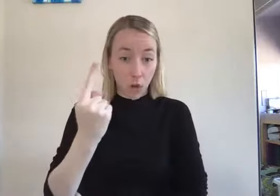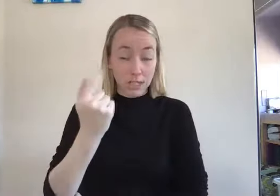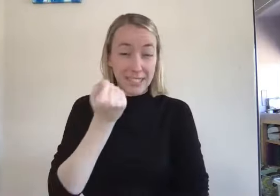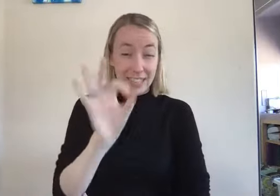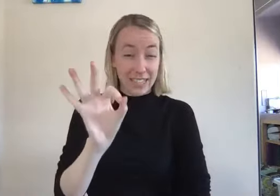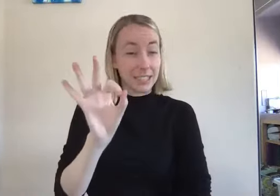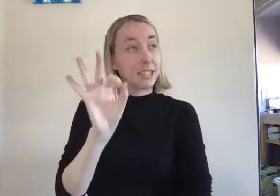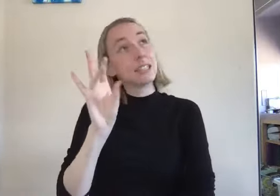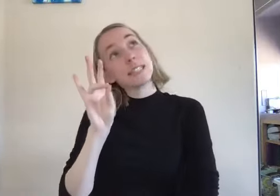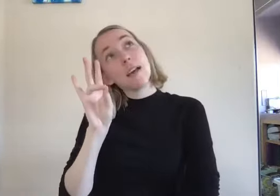of